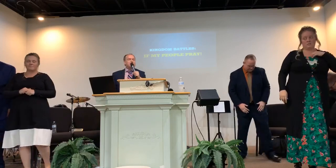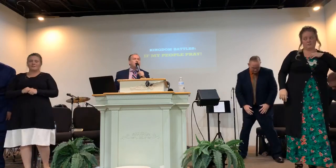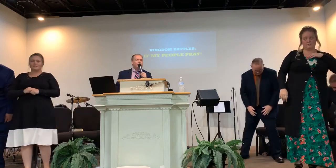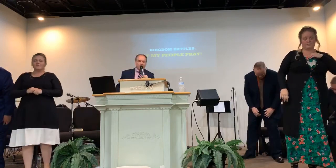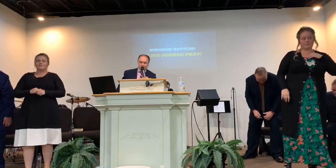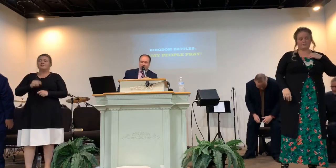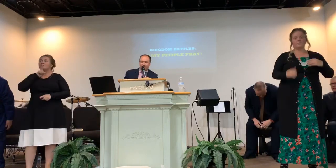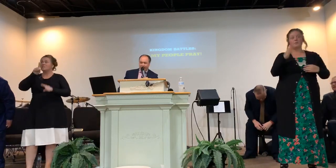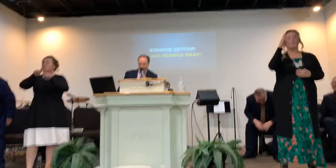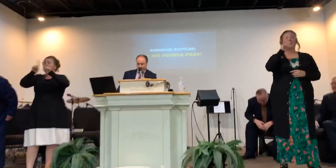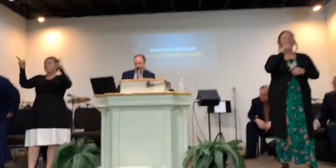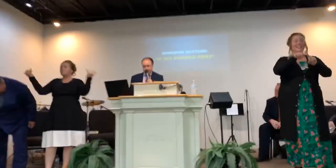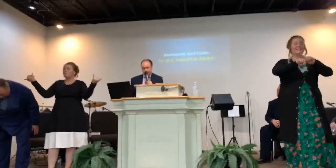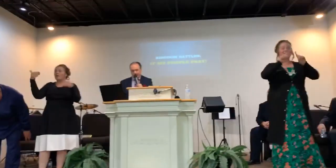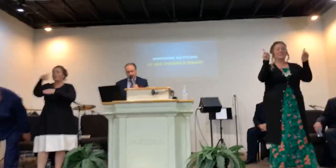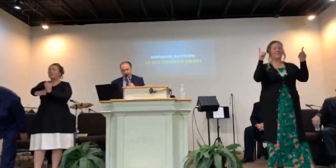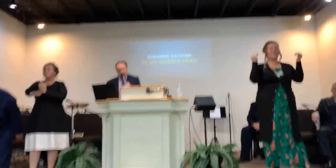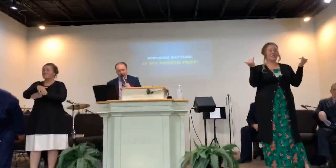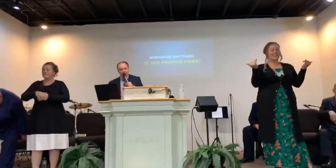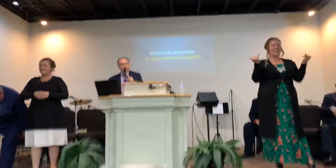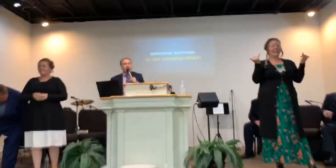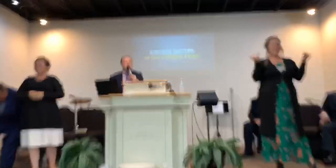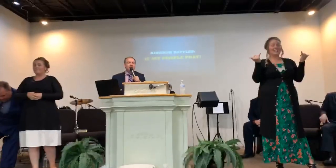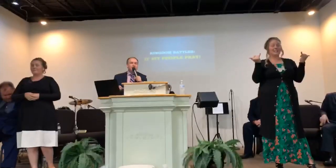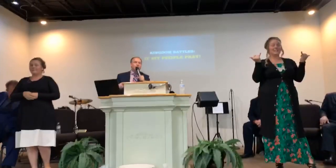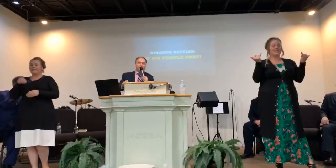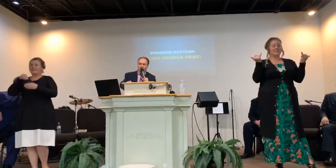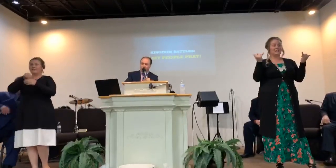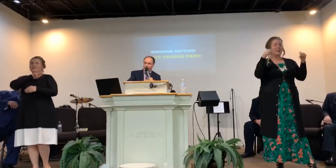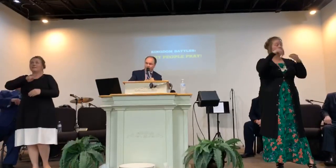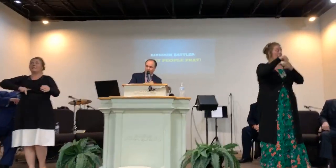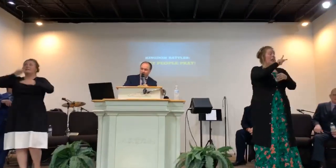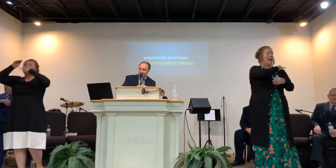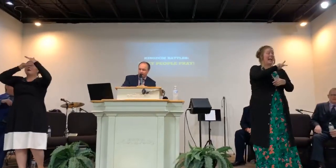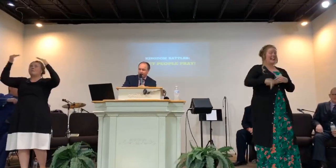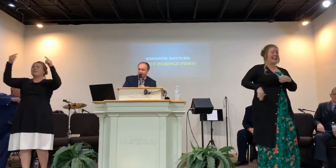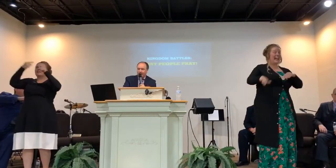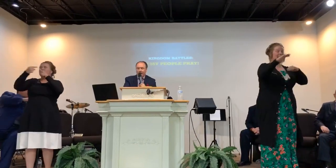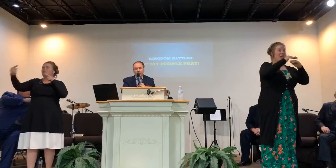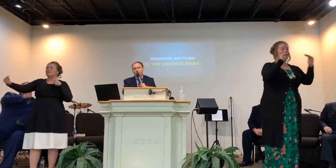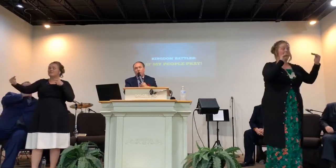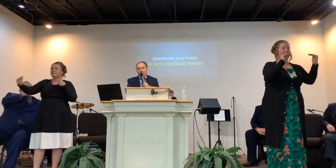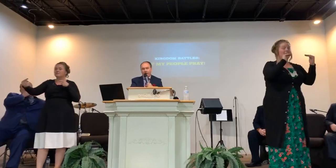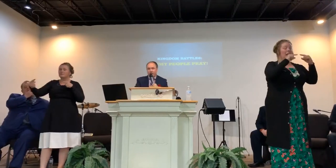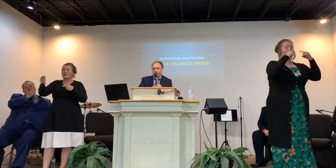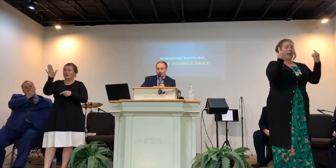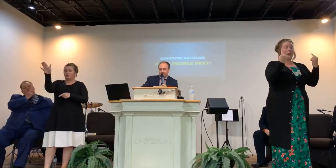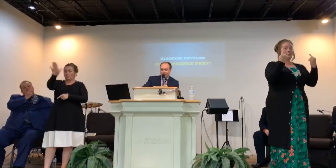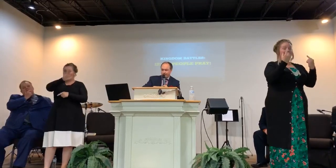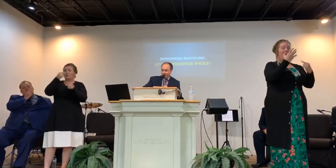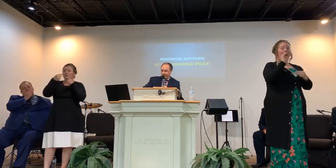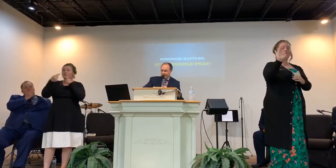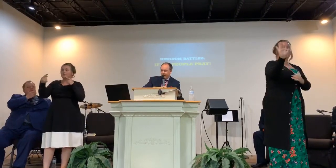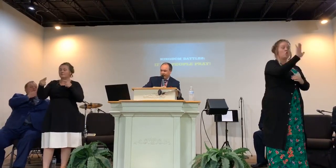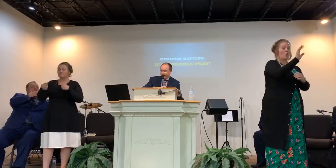There is a difference tonight in kingdom enemies and your